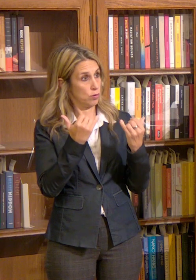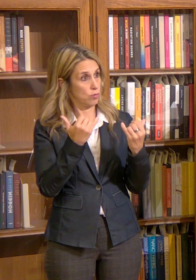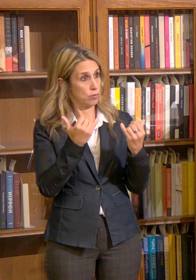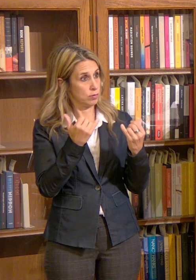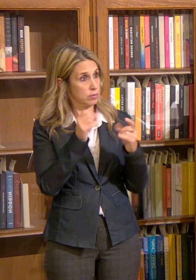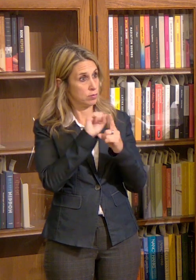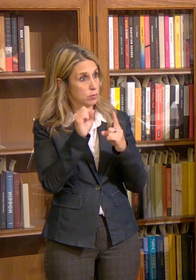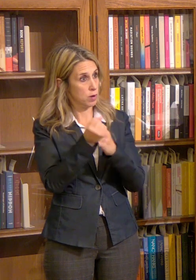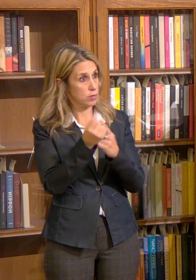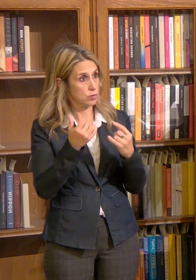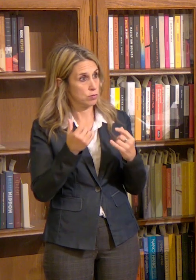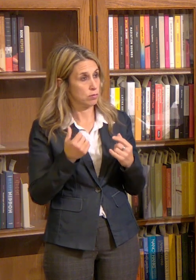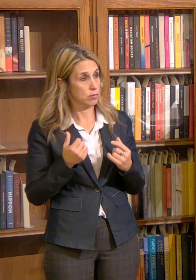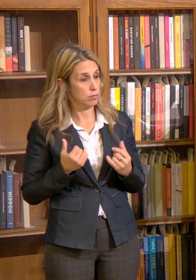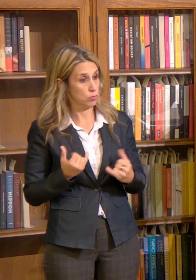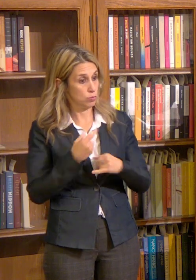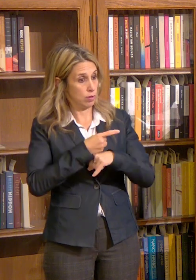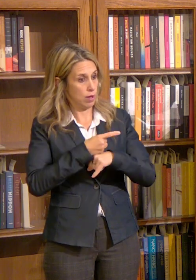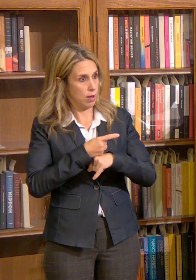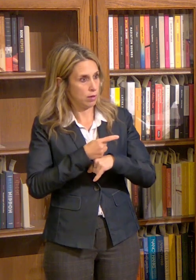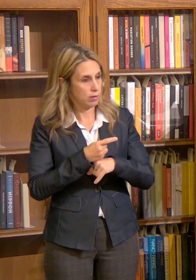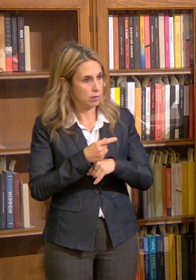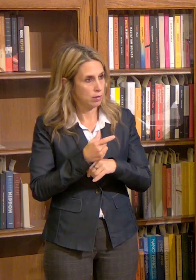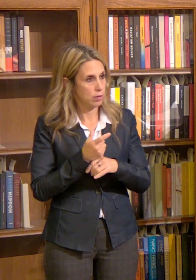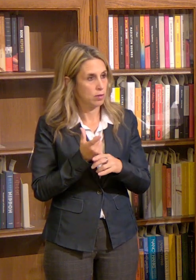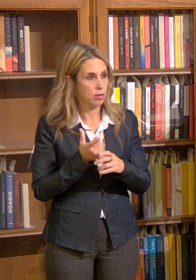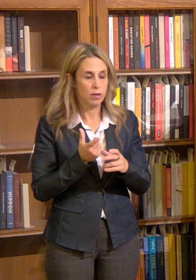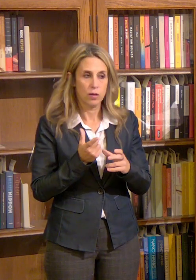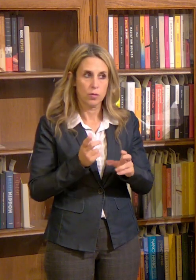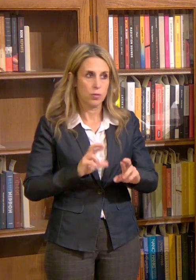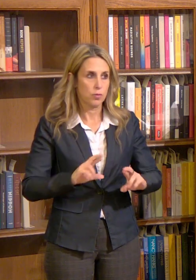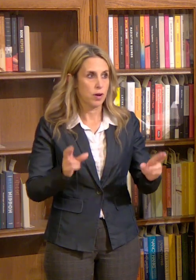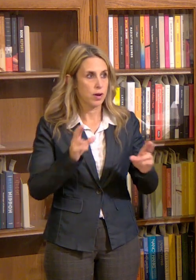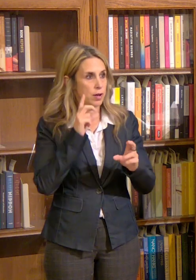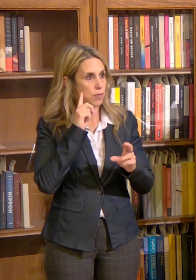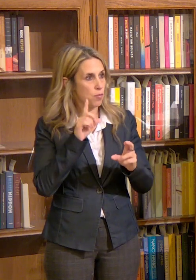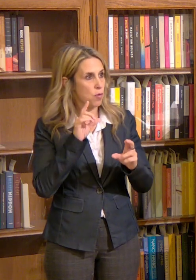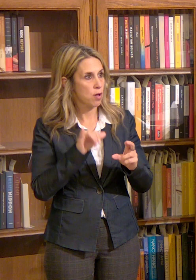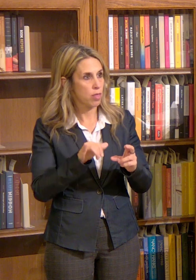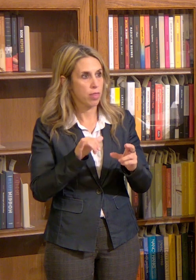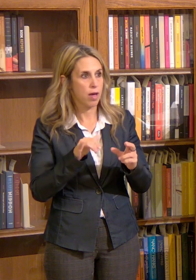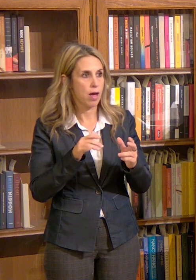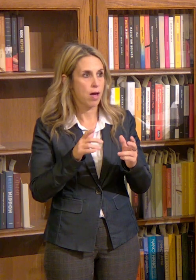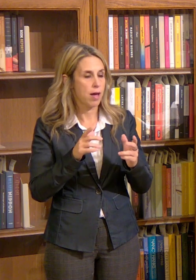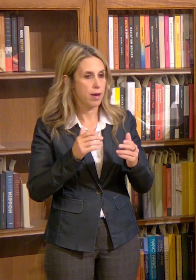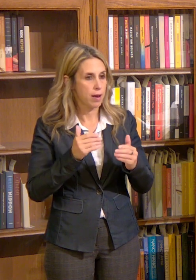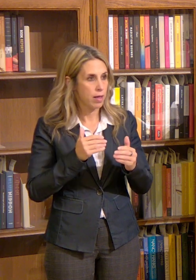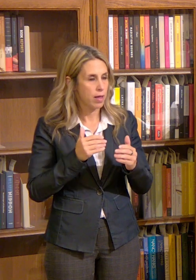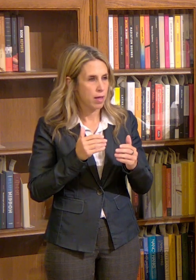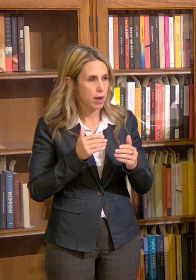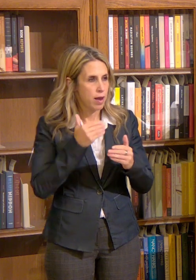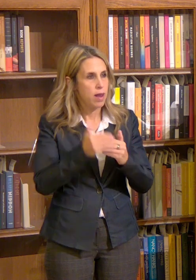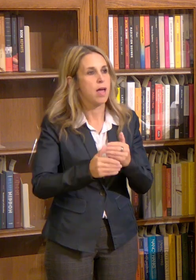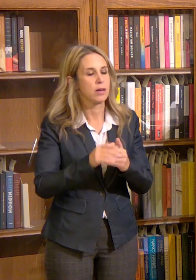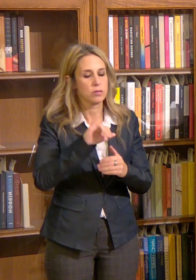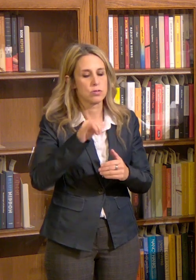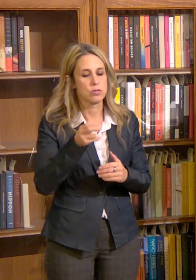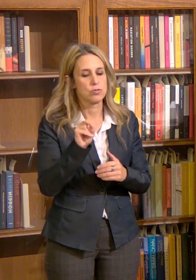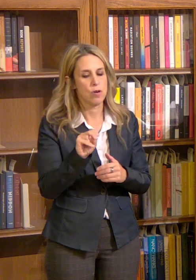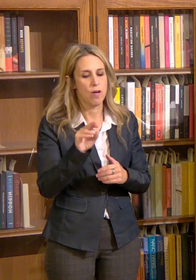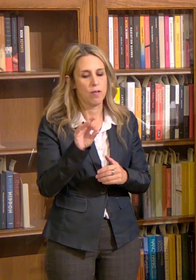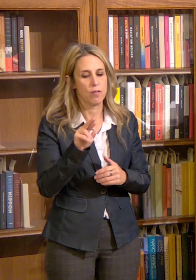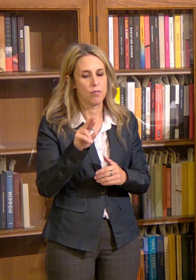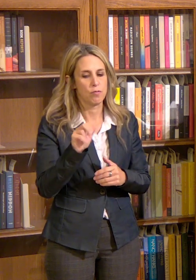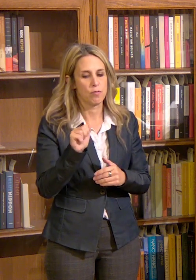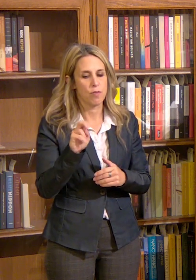climate we are ripe for the nurturing and EMB Bolding of the next John hope Franklin I like to